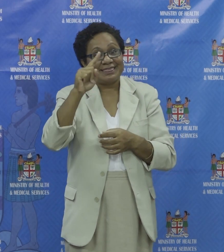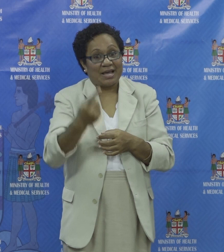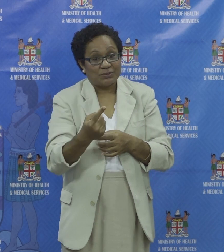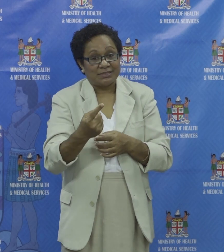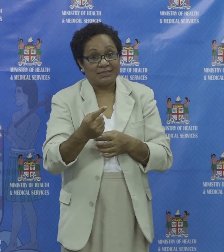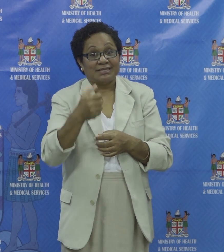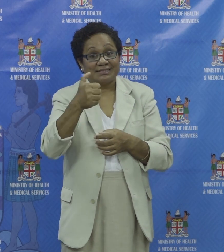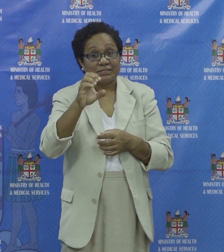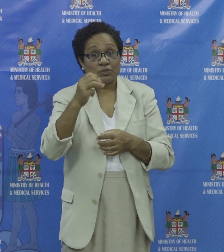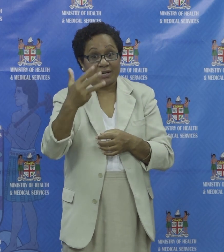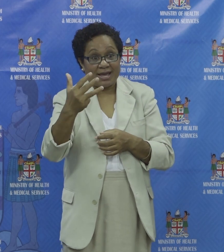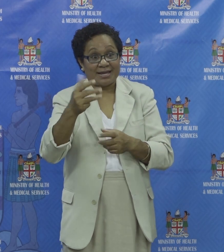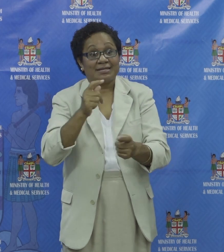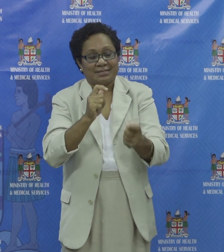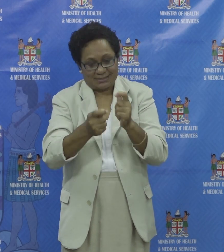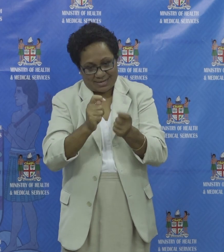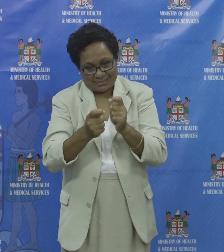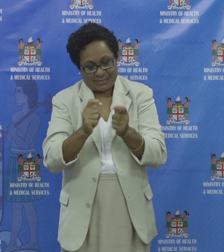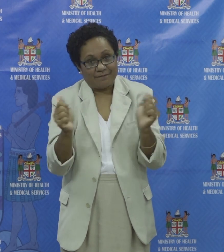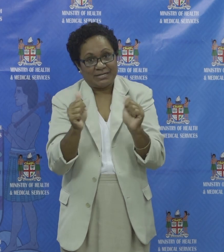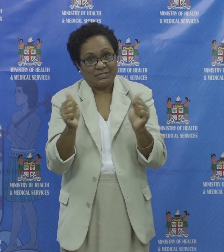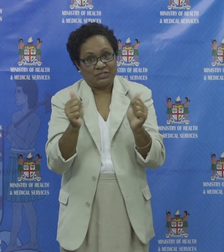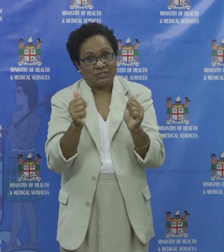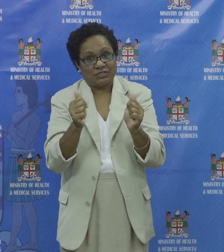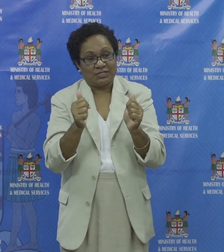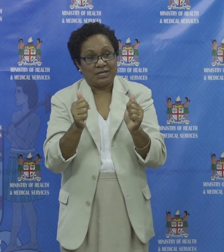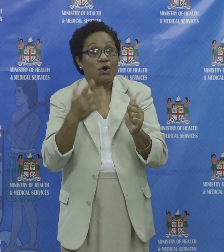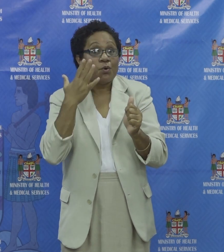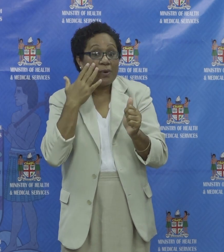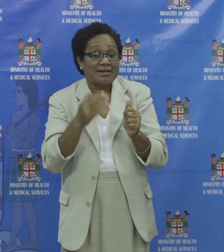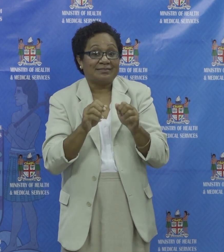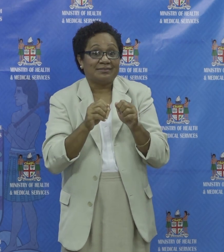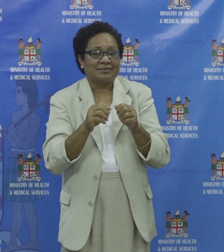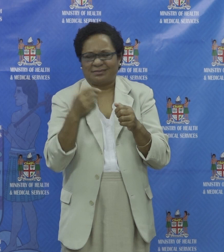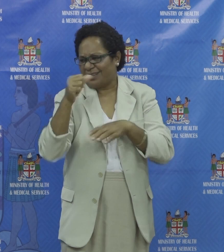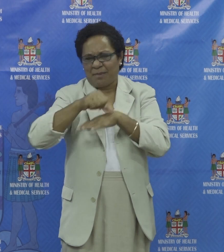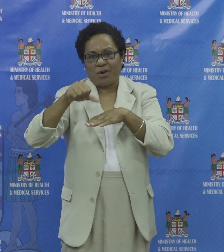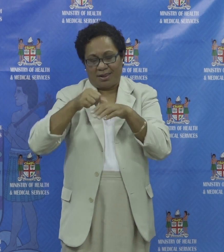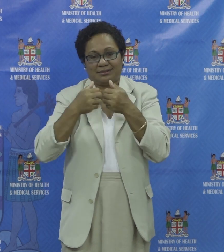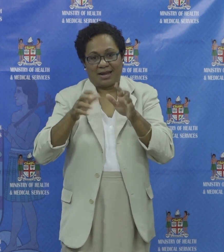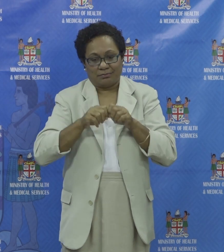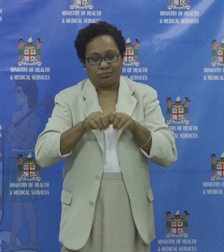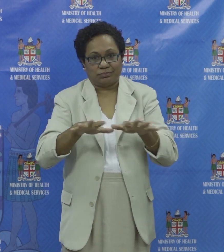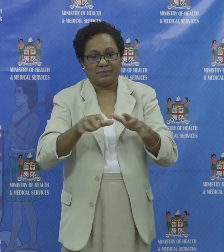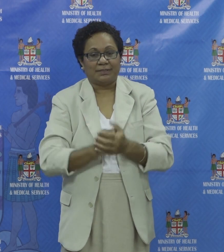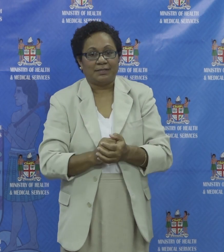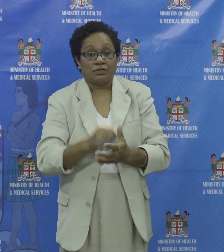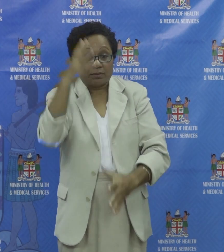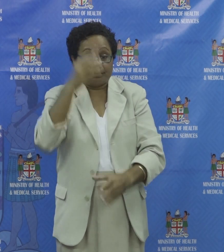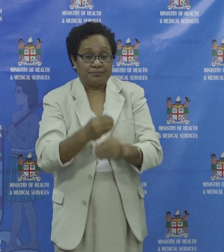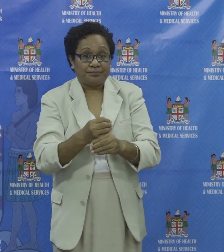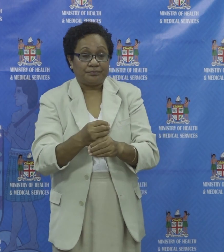68,609 laboratory tests for COVID-19 have been conducted since this outbreak began in April. And in total, we've